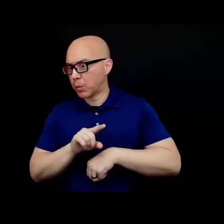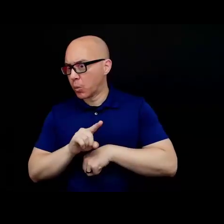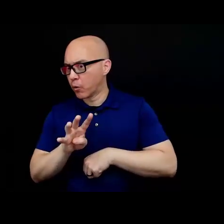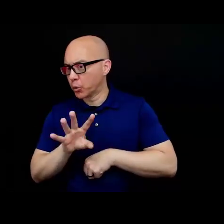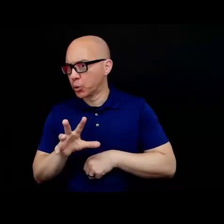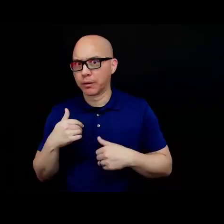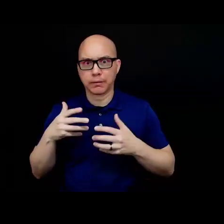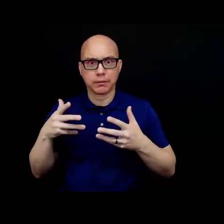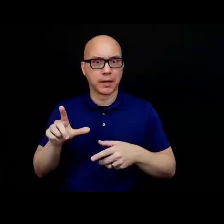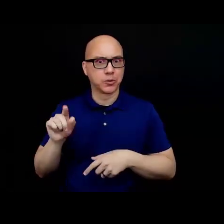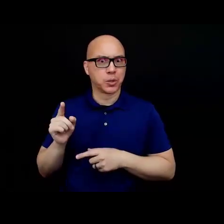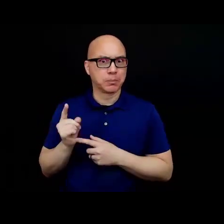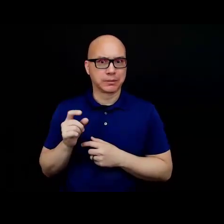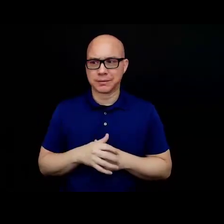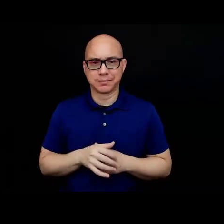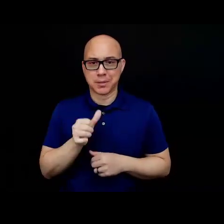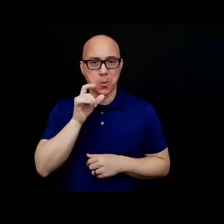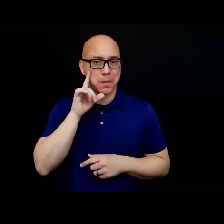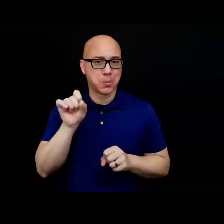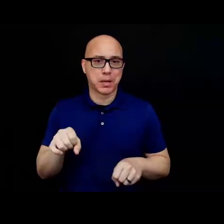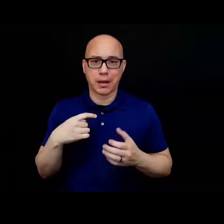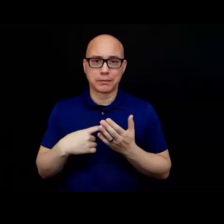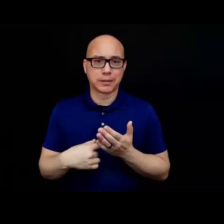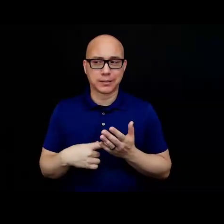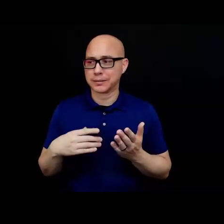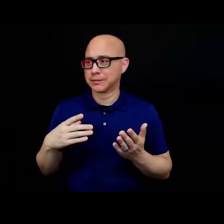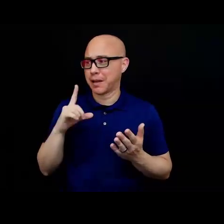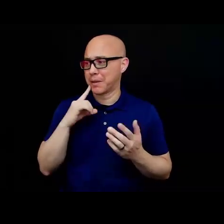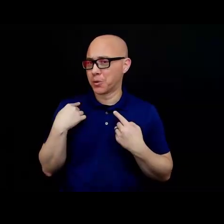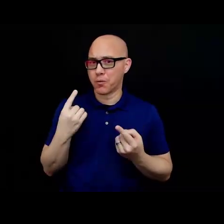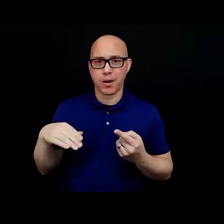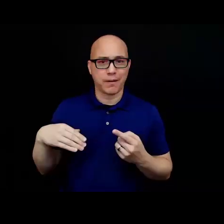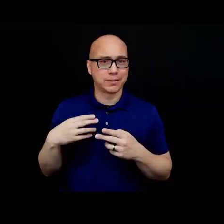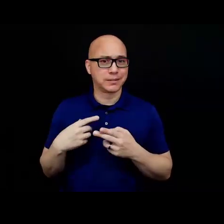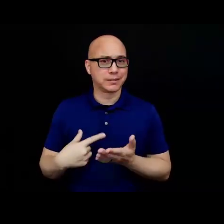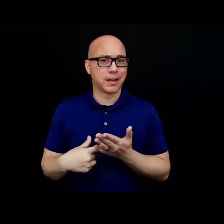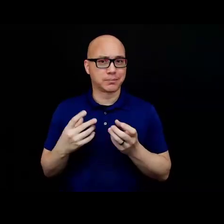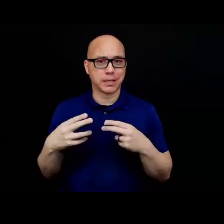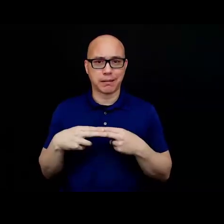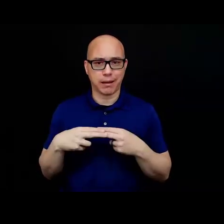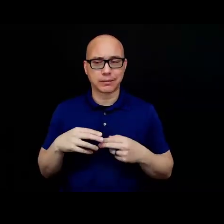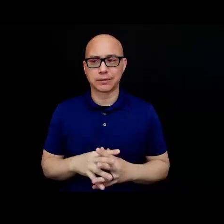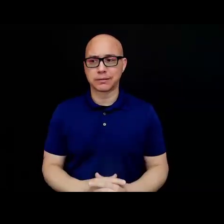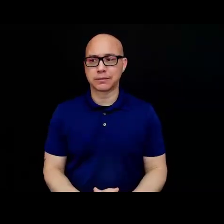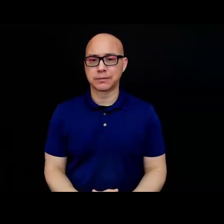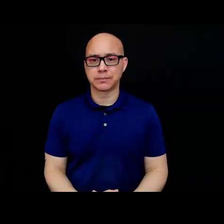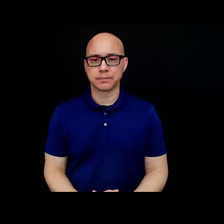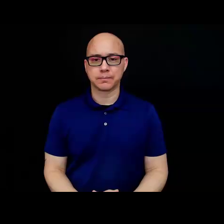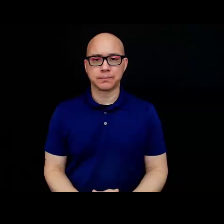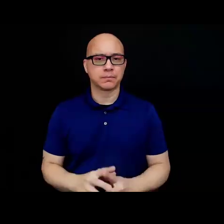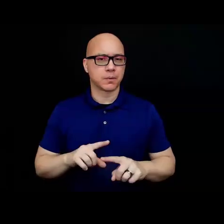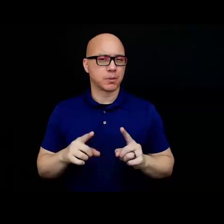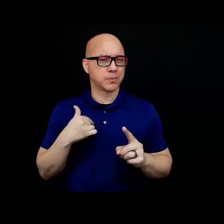20 minutes, and I don't think I've went through very many slides, so we have a lot of ground to cover. But I don't want to